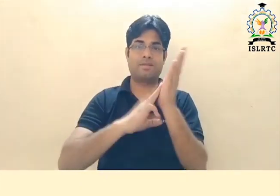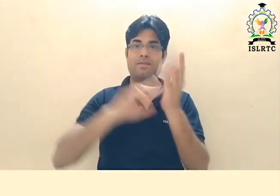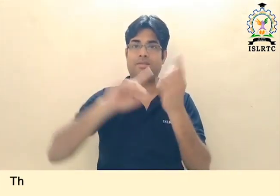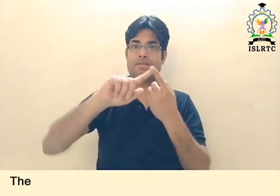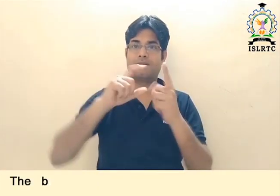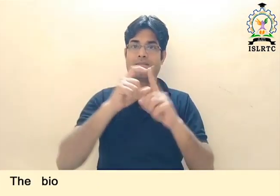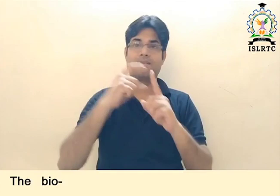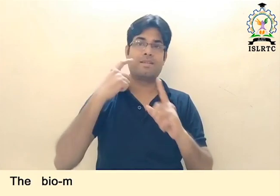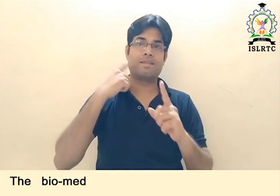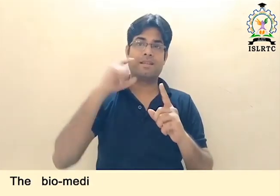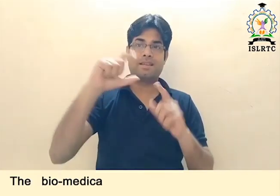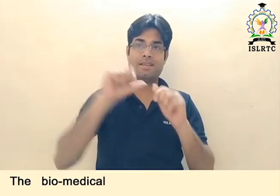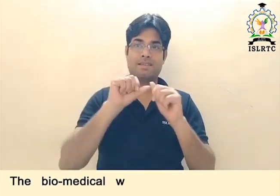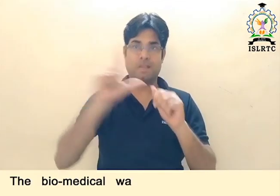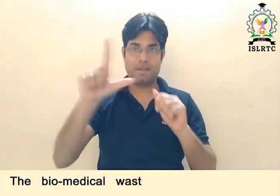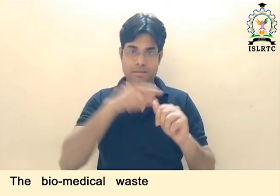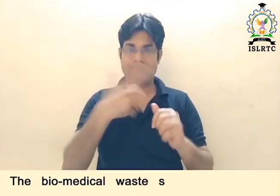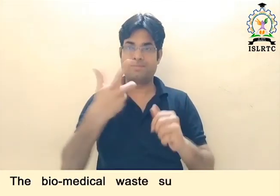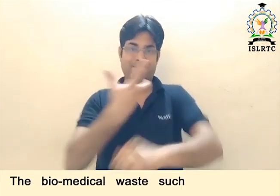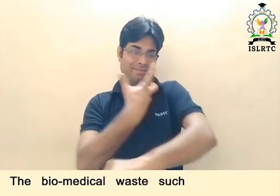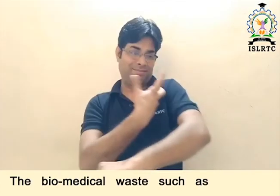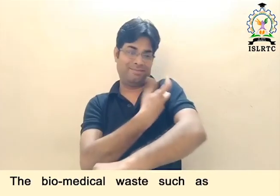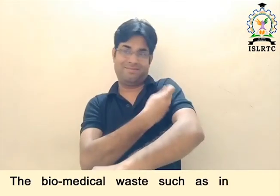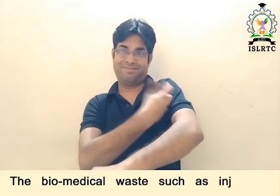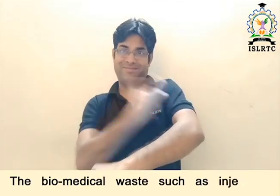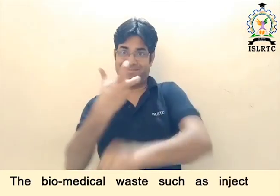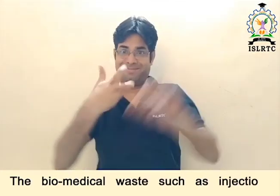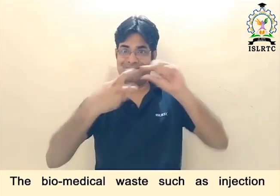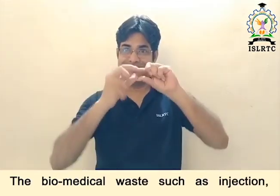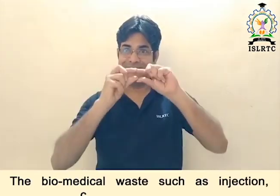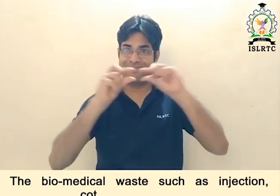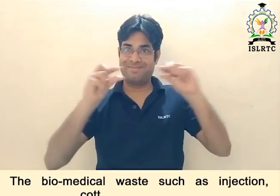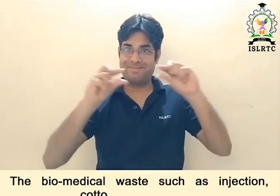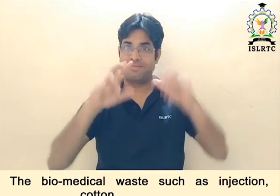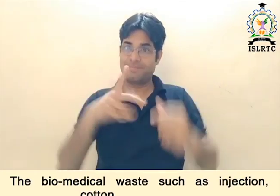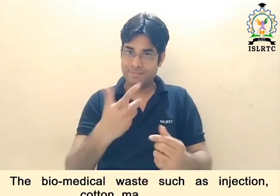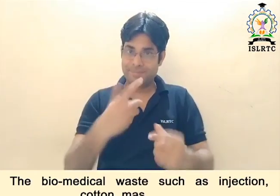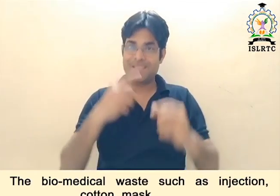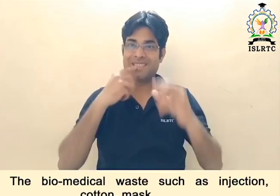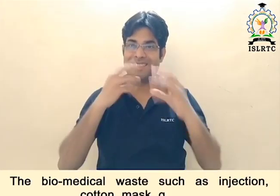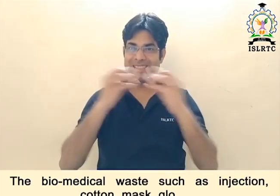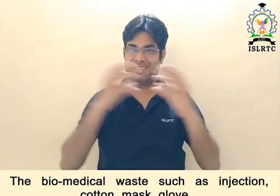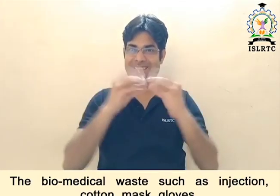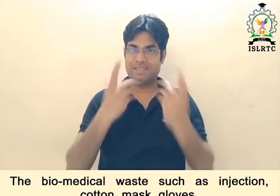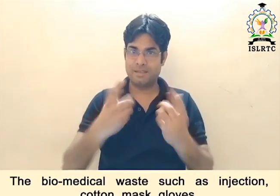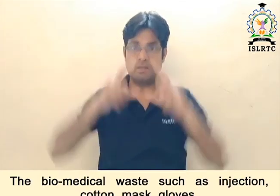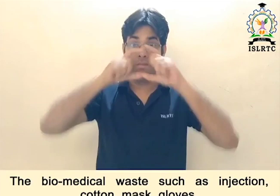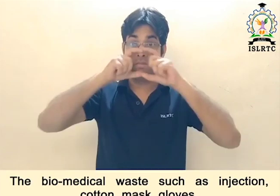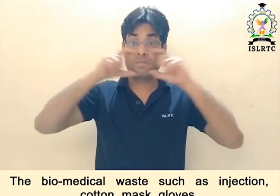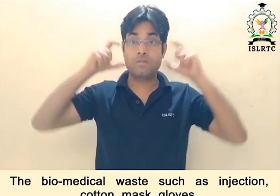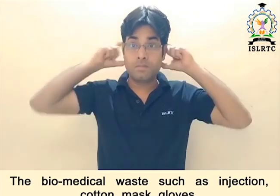The biomedical waste such as injection, cotton, mask,